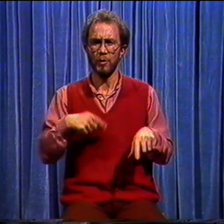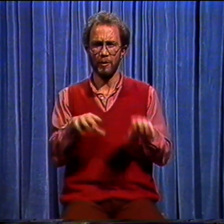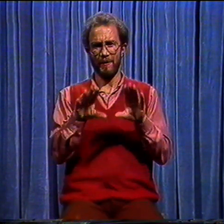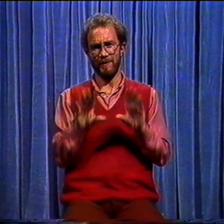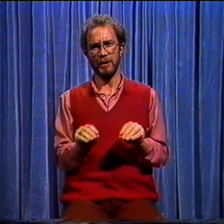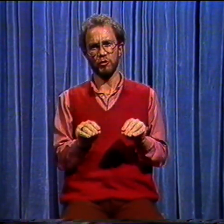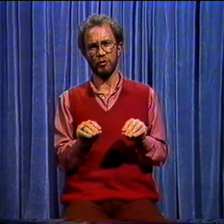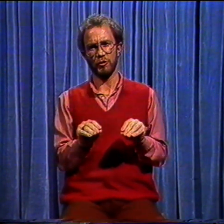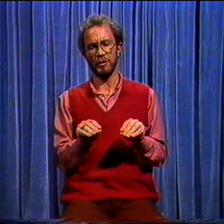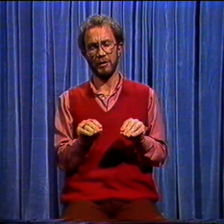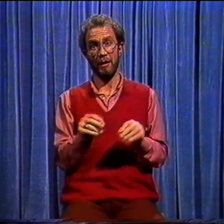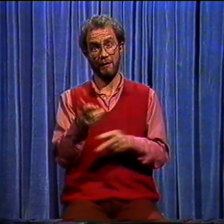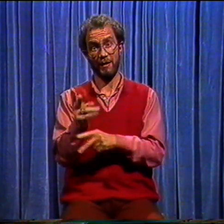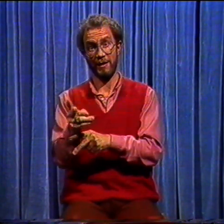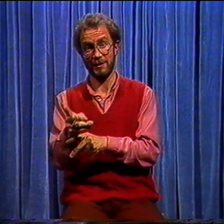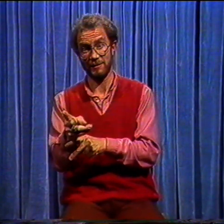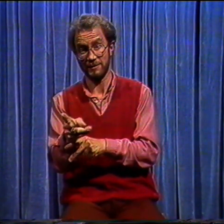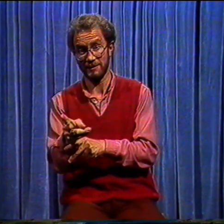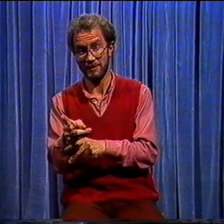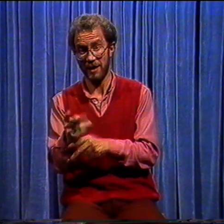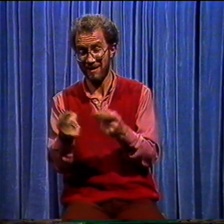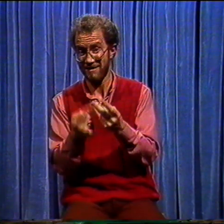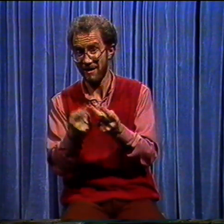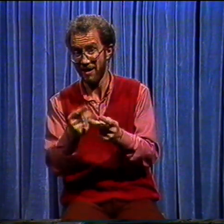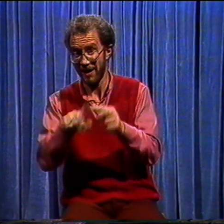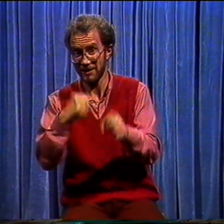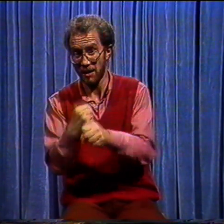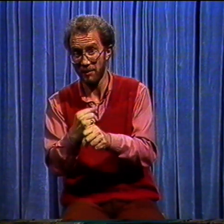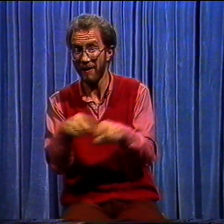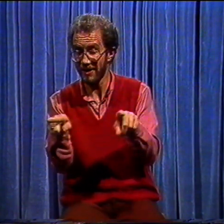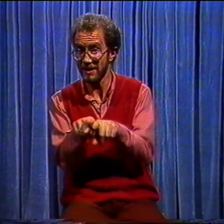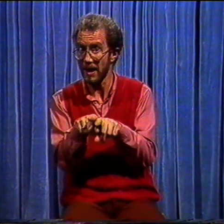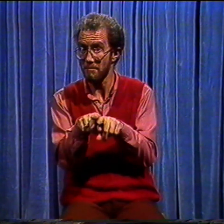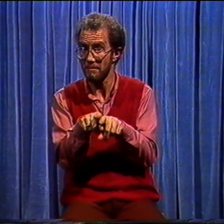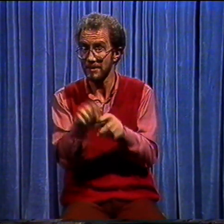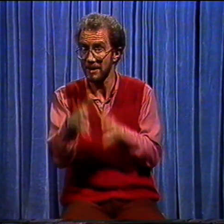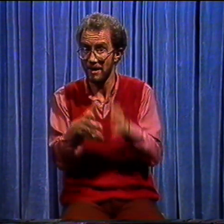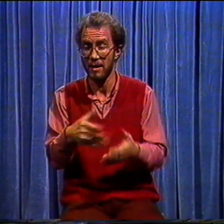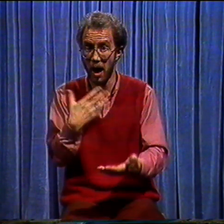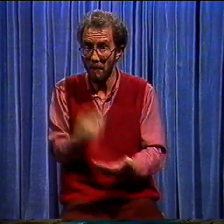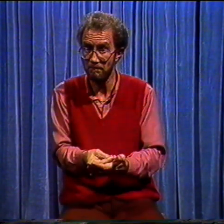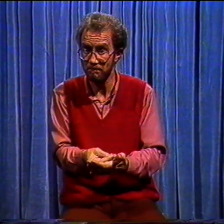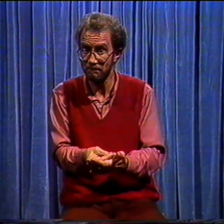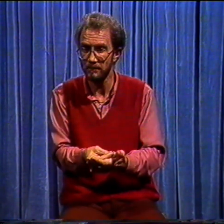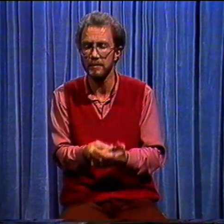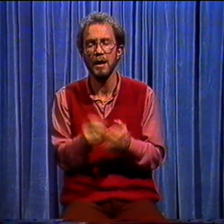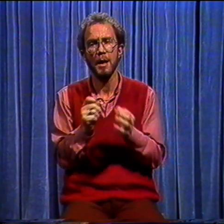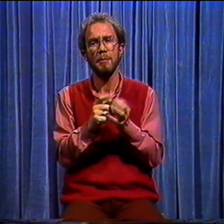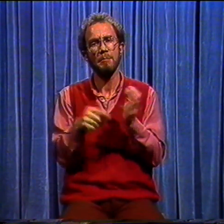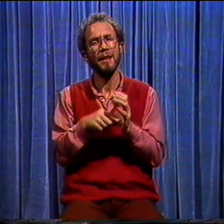We're going to finish again with another example of the same sign. But